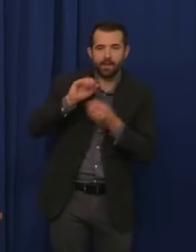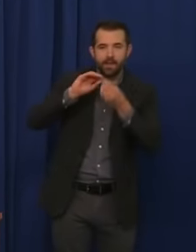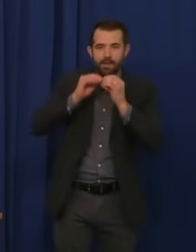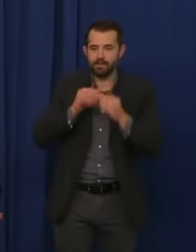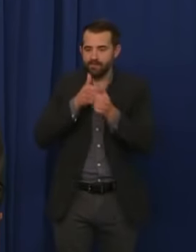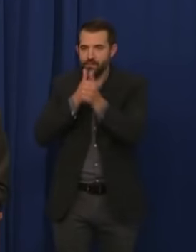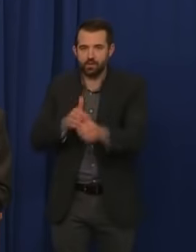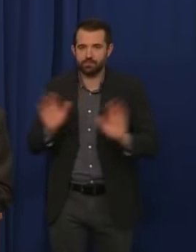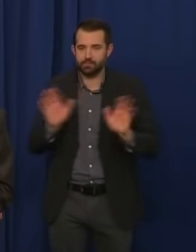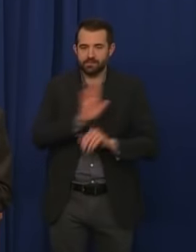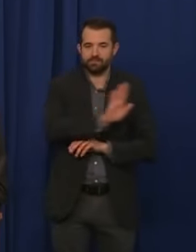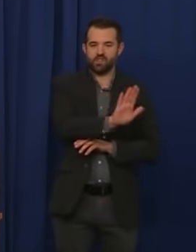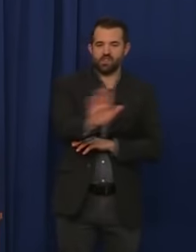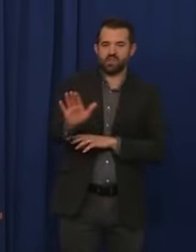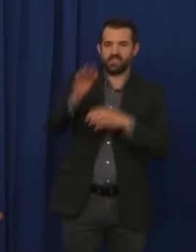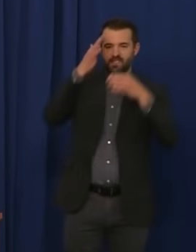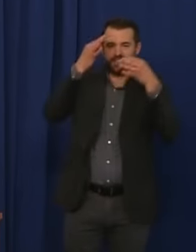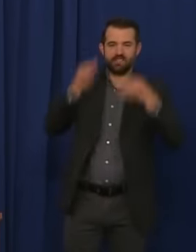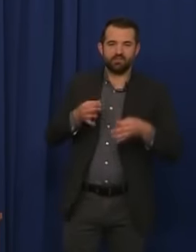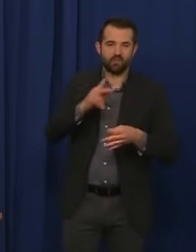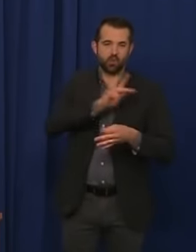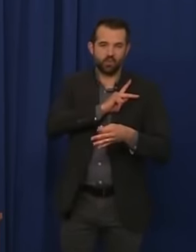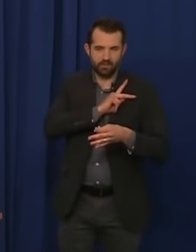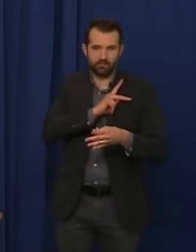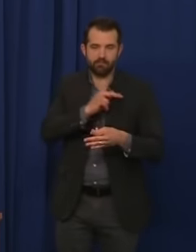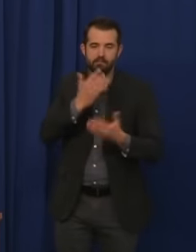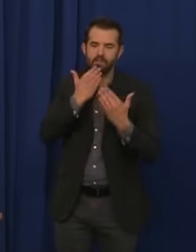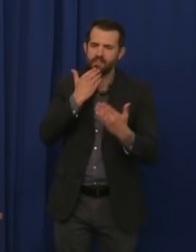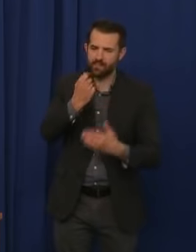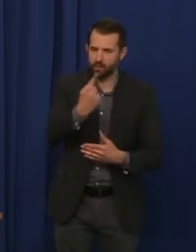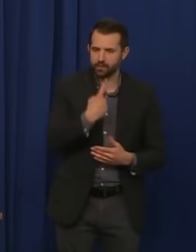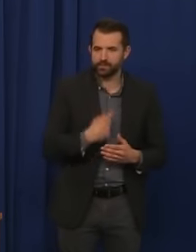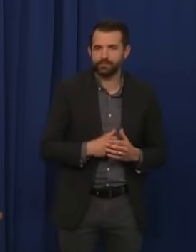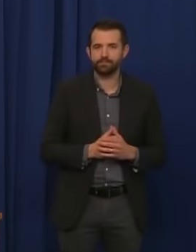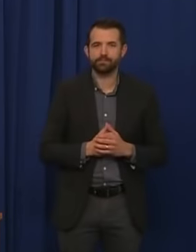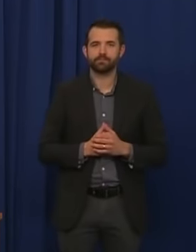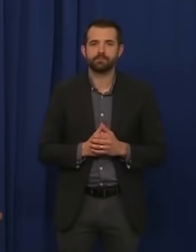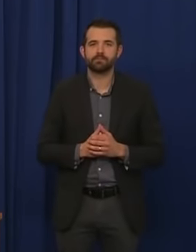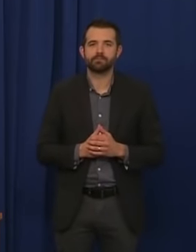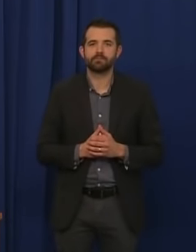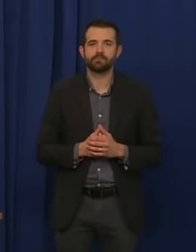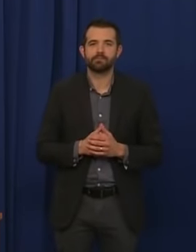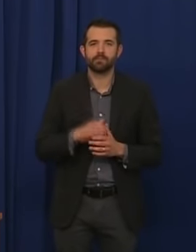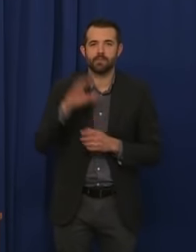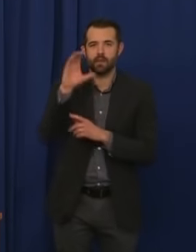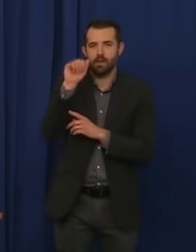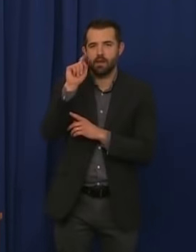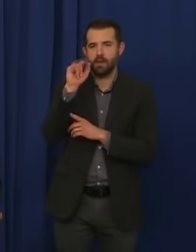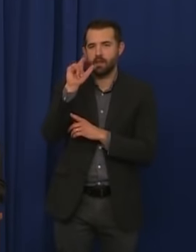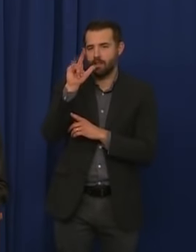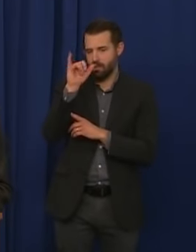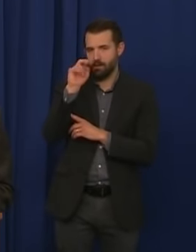regard. So thanks for that question, Eric. We'll turn next to Caitlin Andrews from the BDN.